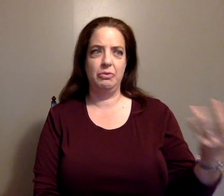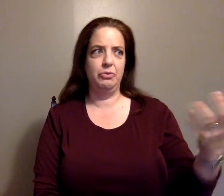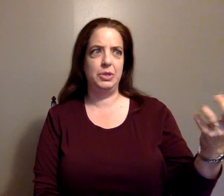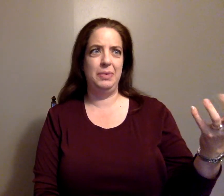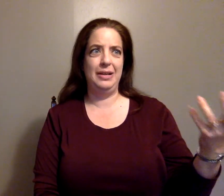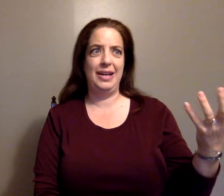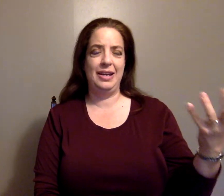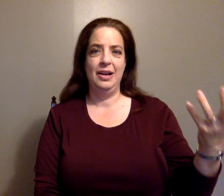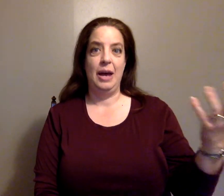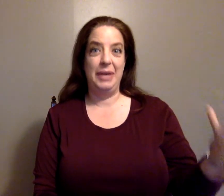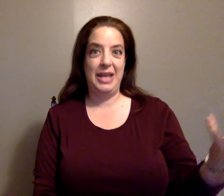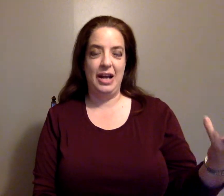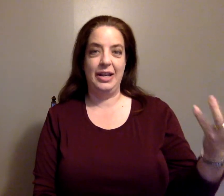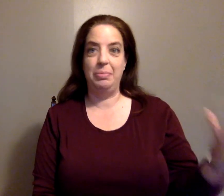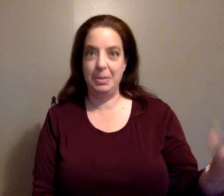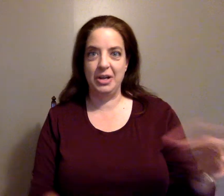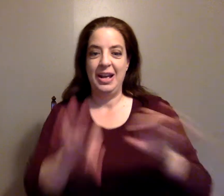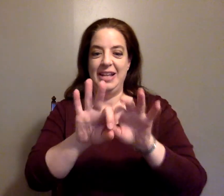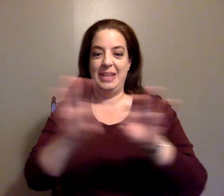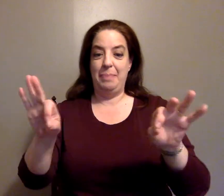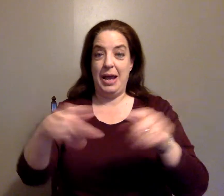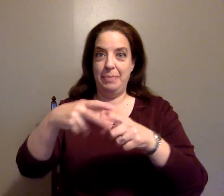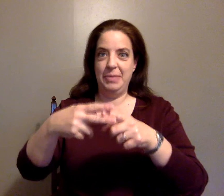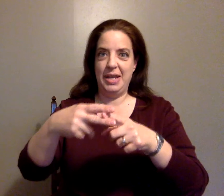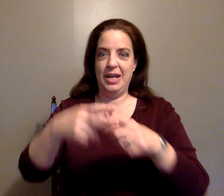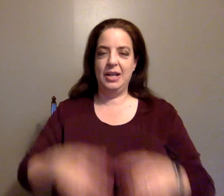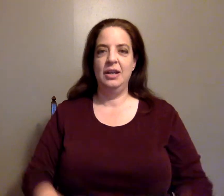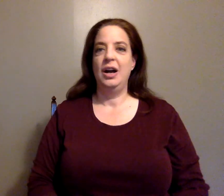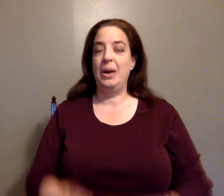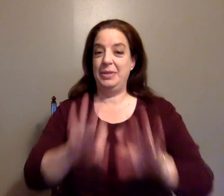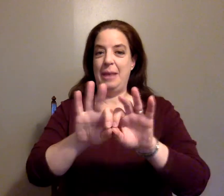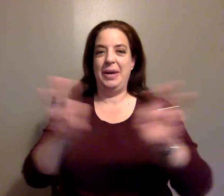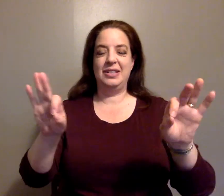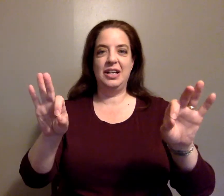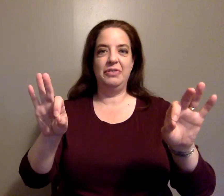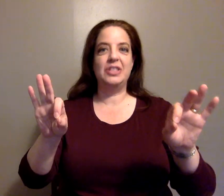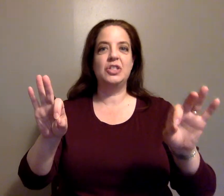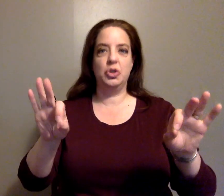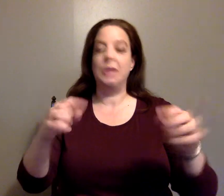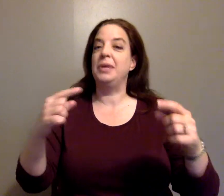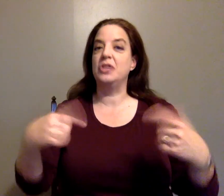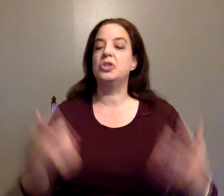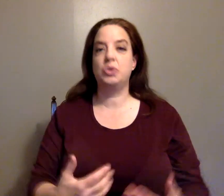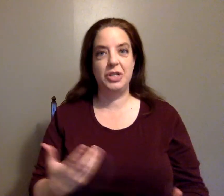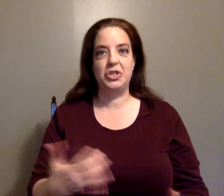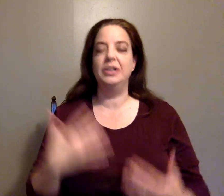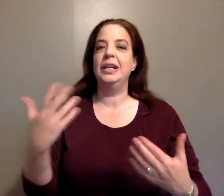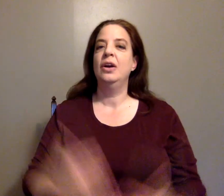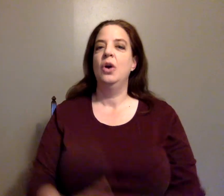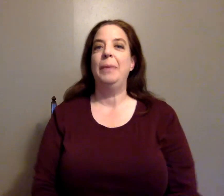To be like a plumber is a pipe mechanic. All right, but that by itself is a degree because traditionally, back in the